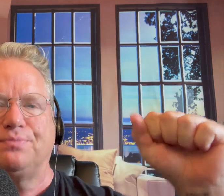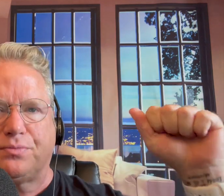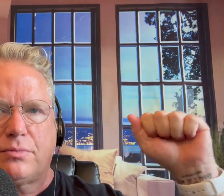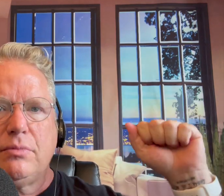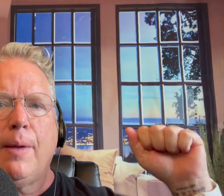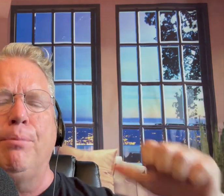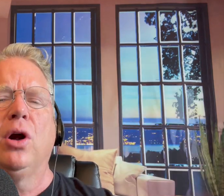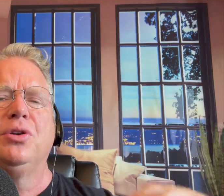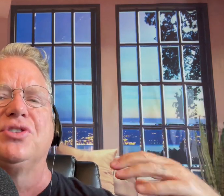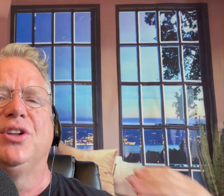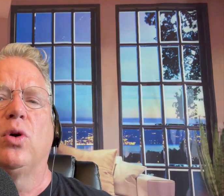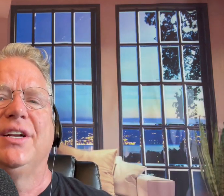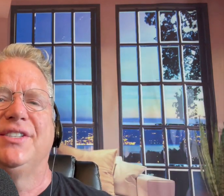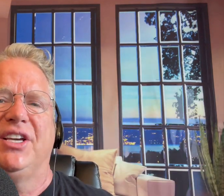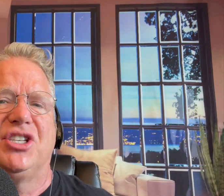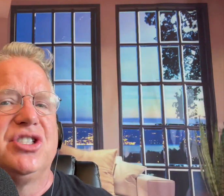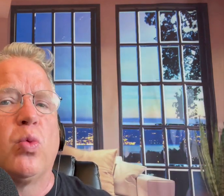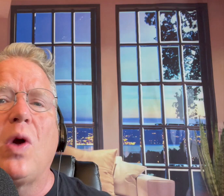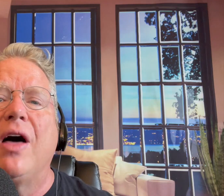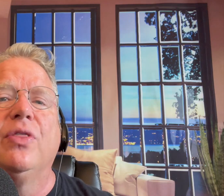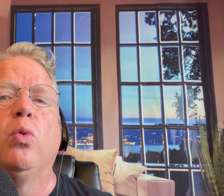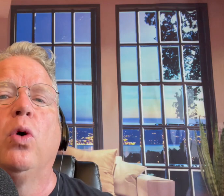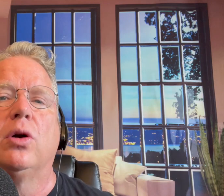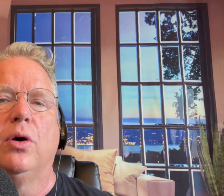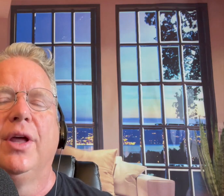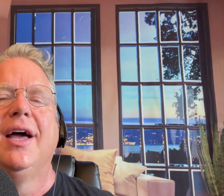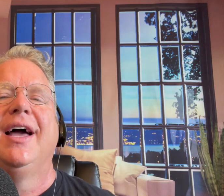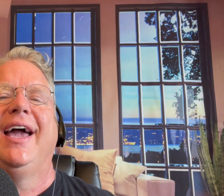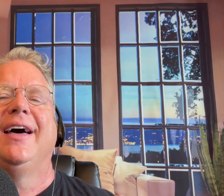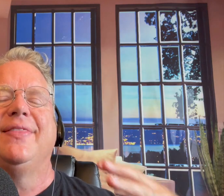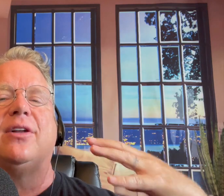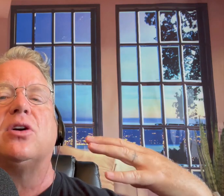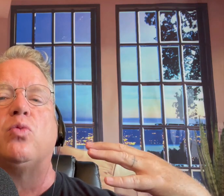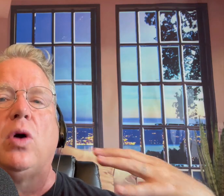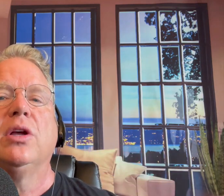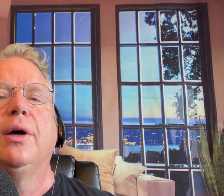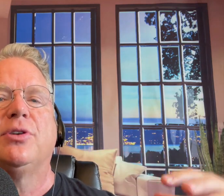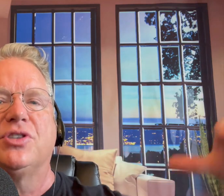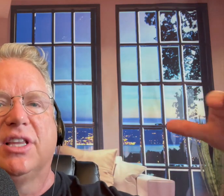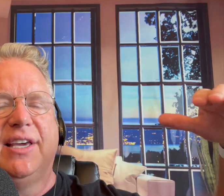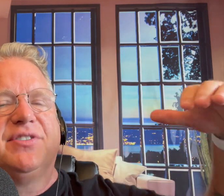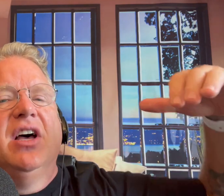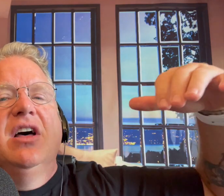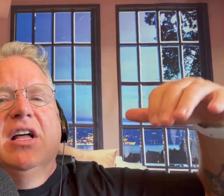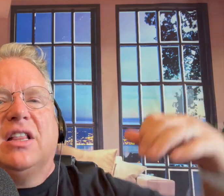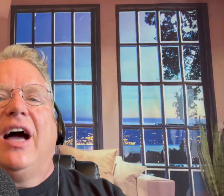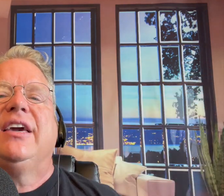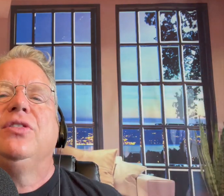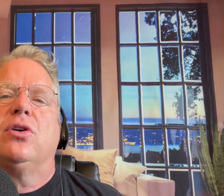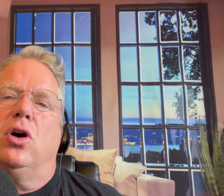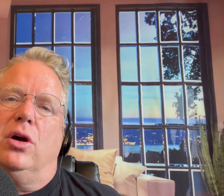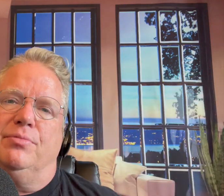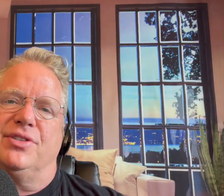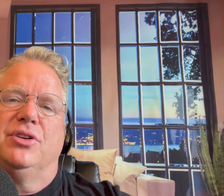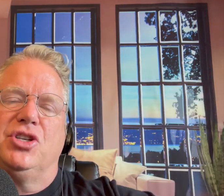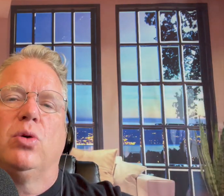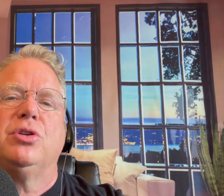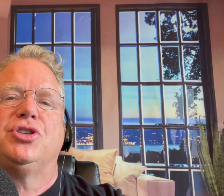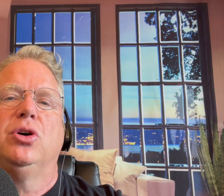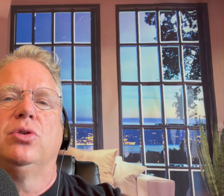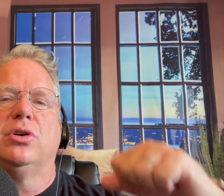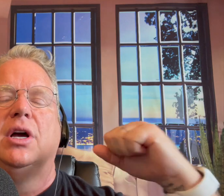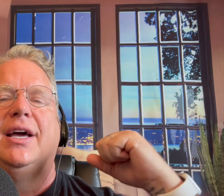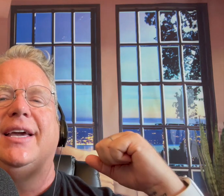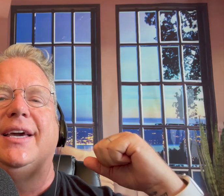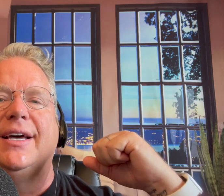ministry partners and organizations around the world and that are rolling up their sleeves, locking their arms shoulder